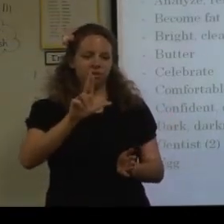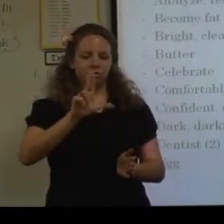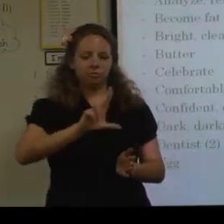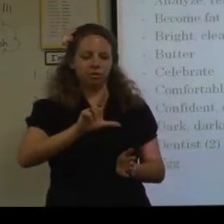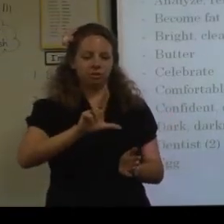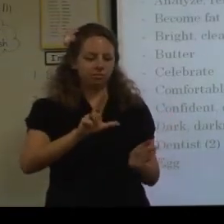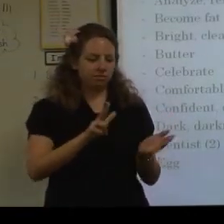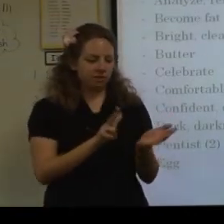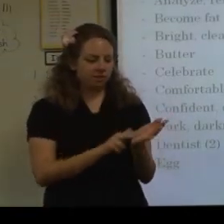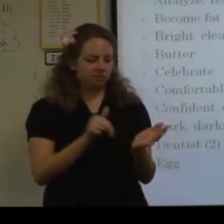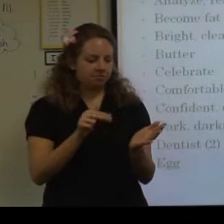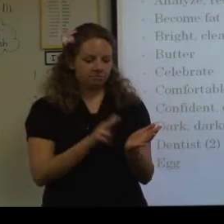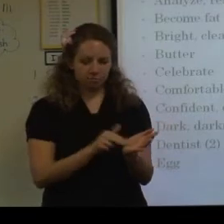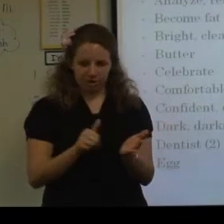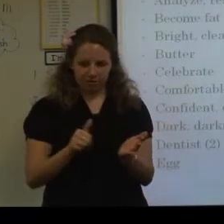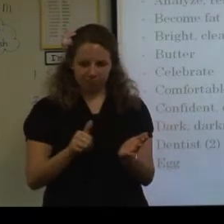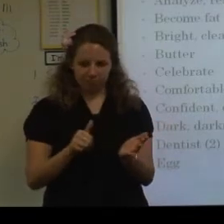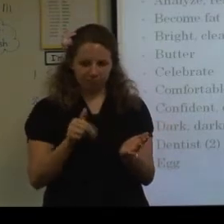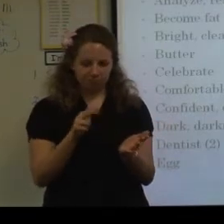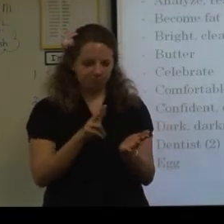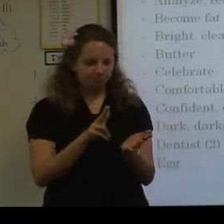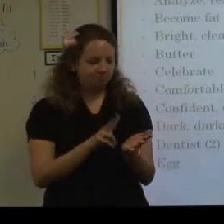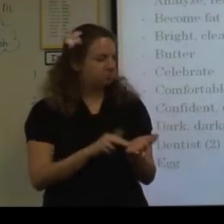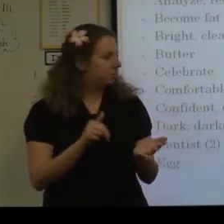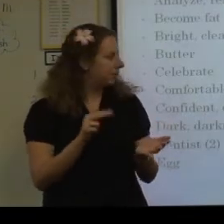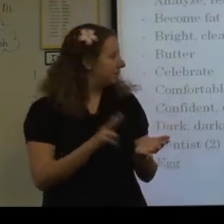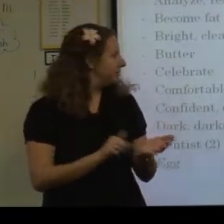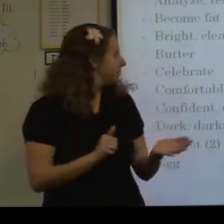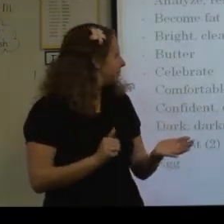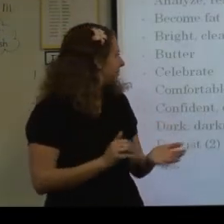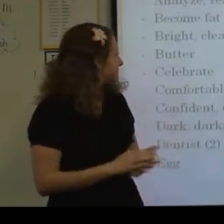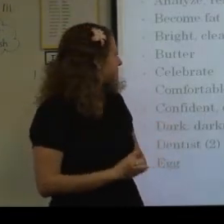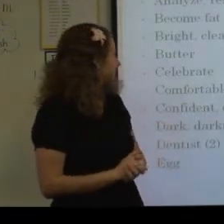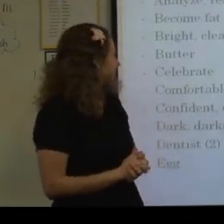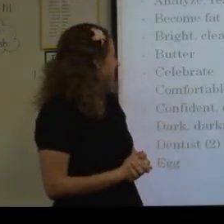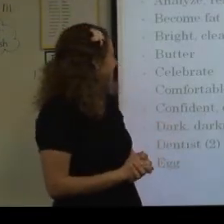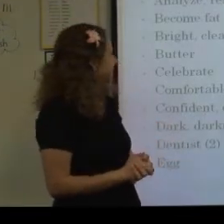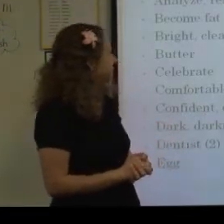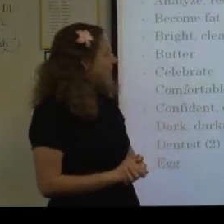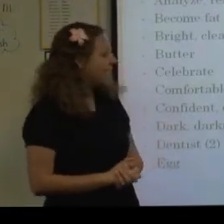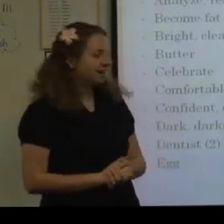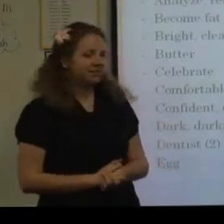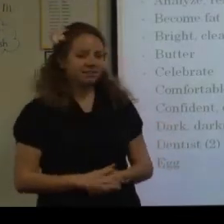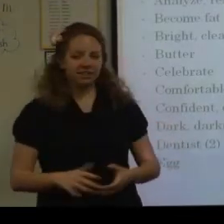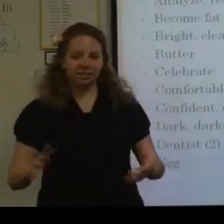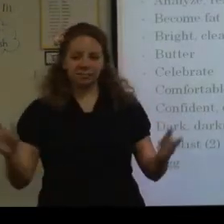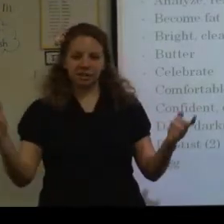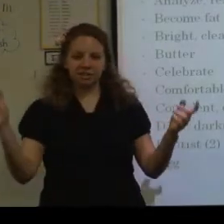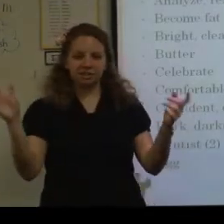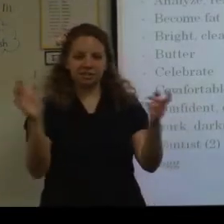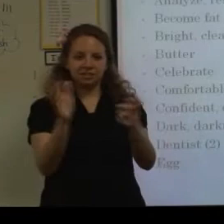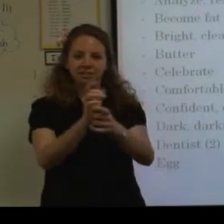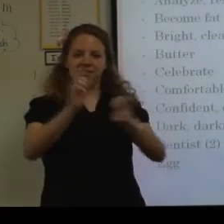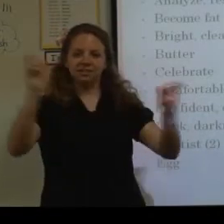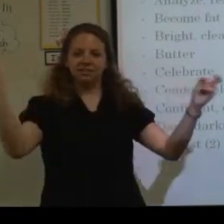U, but your thumb stuck out. Butter. Butter. And we have celebrate. It's